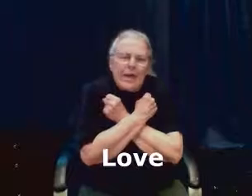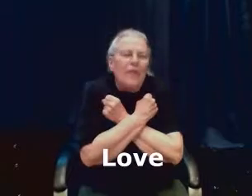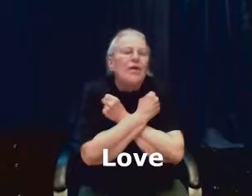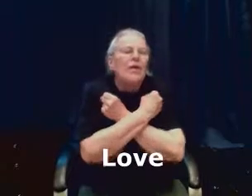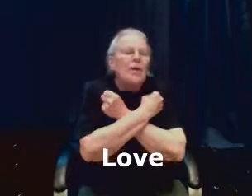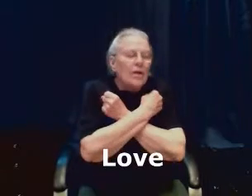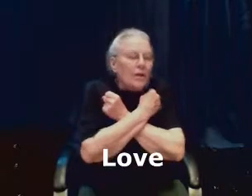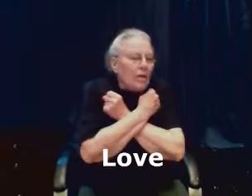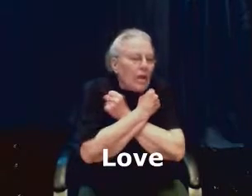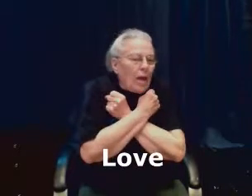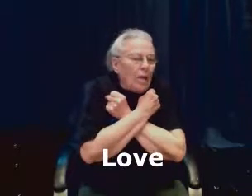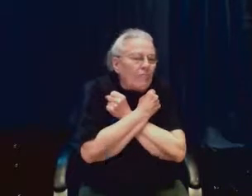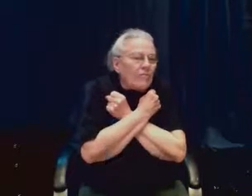death. Love.